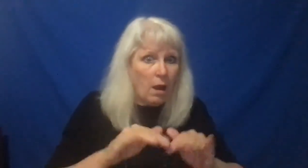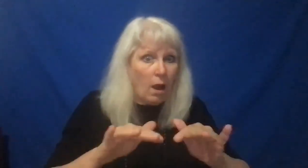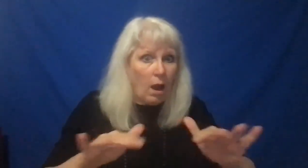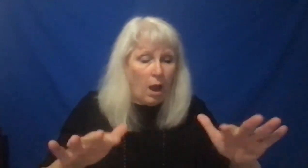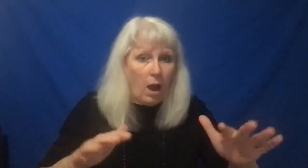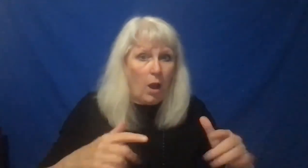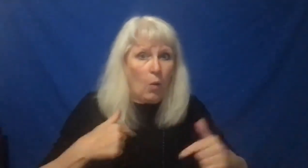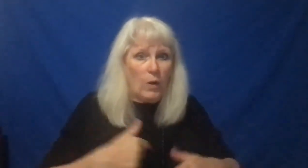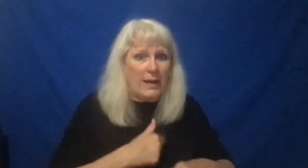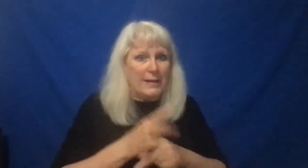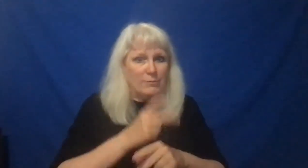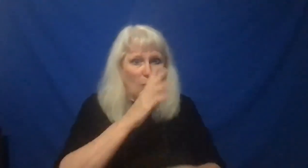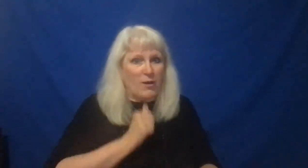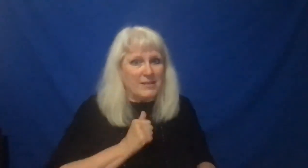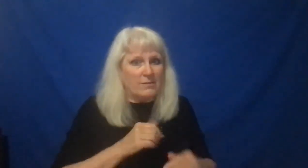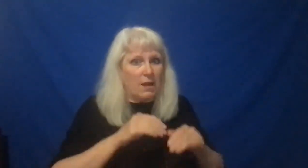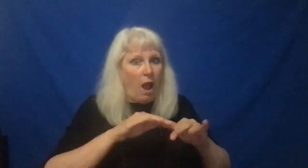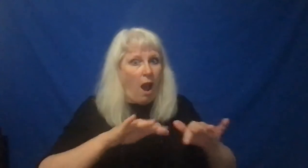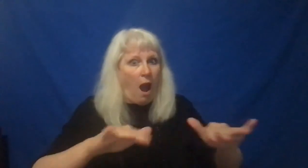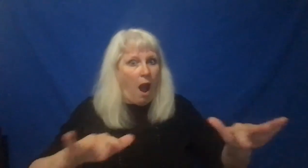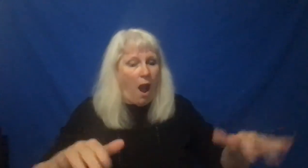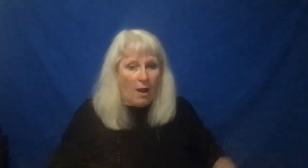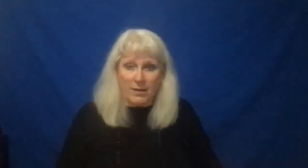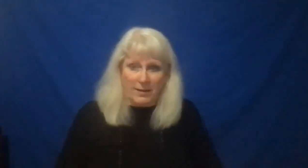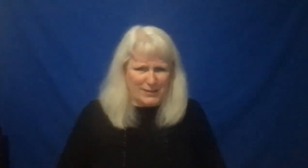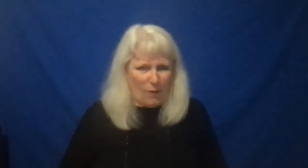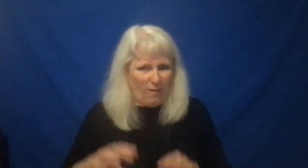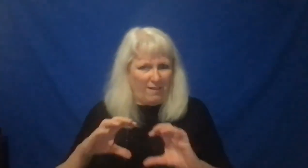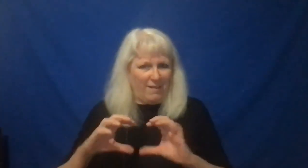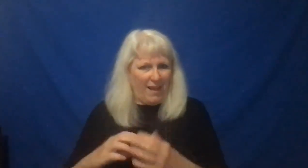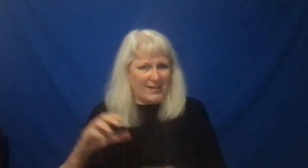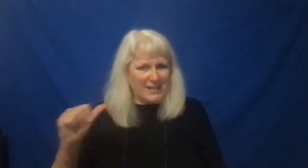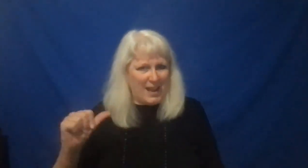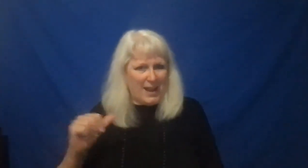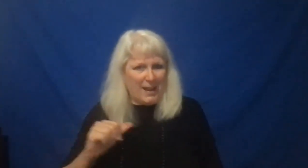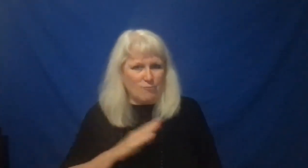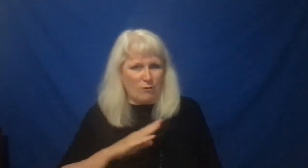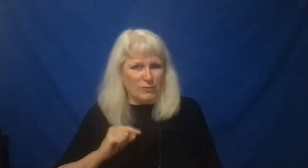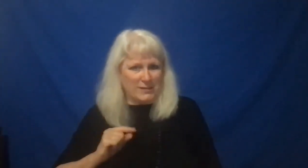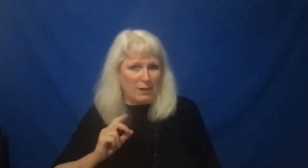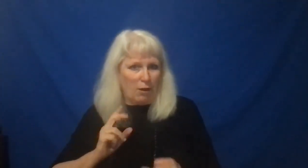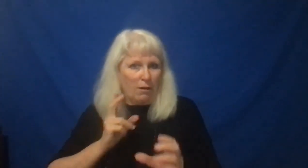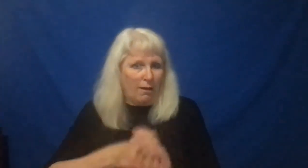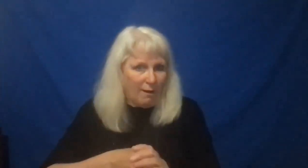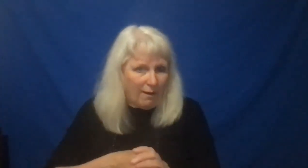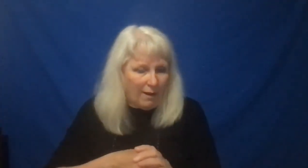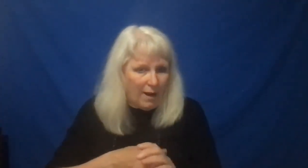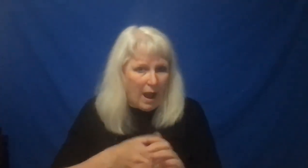Class A trustee that I have been called to that important role as part of the